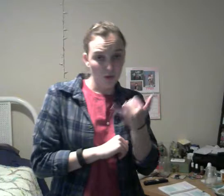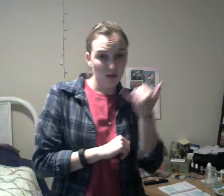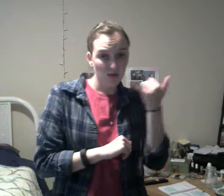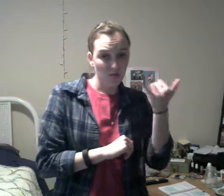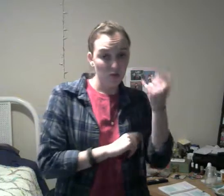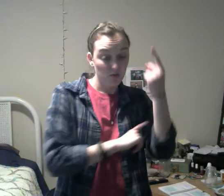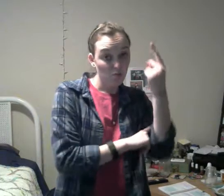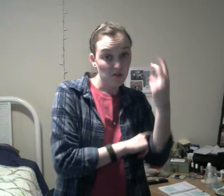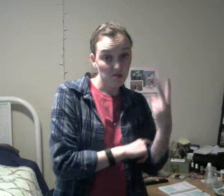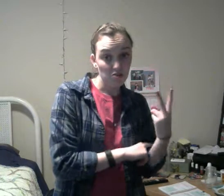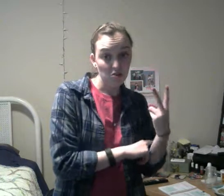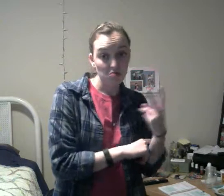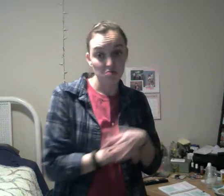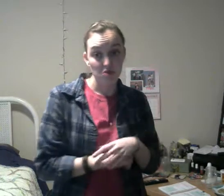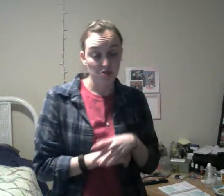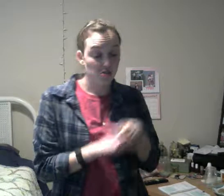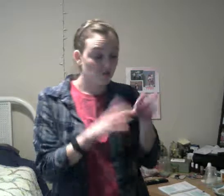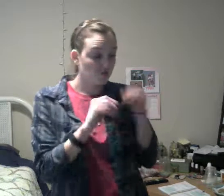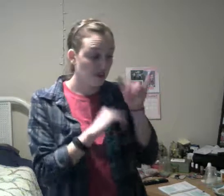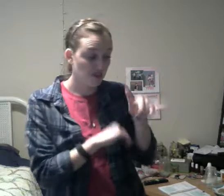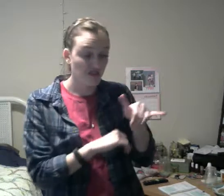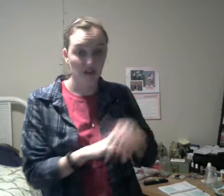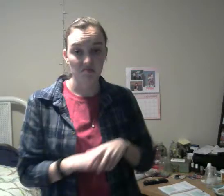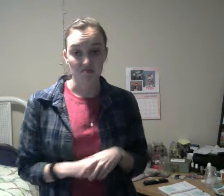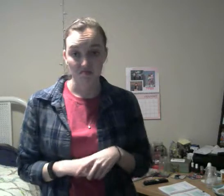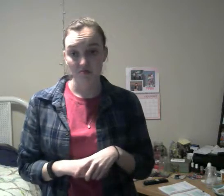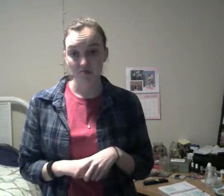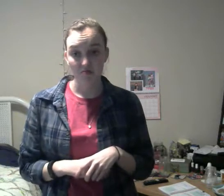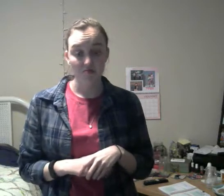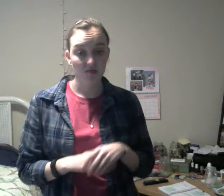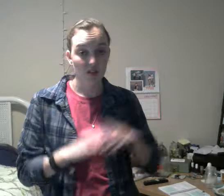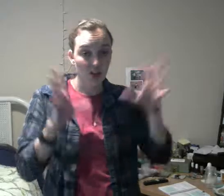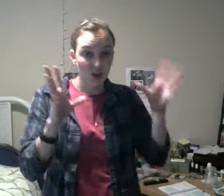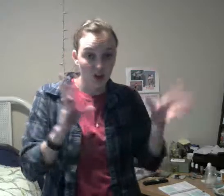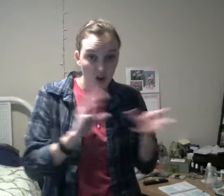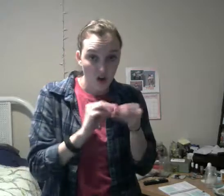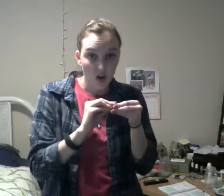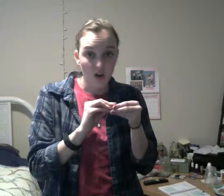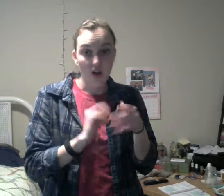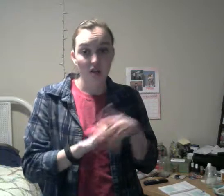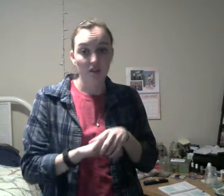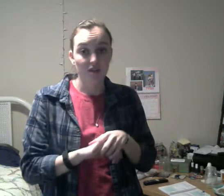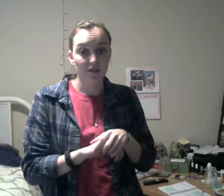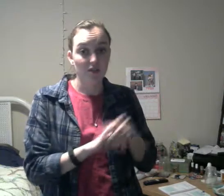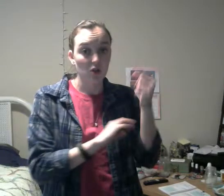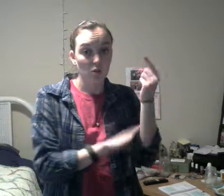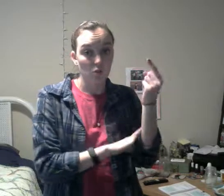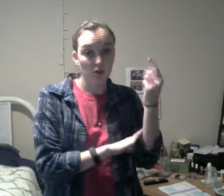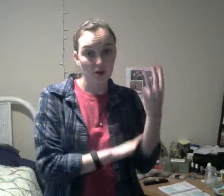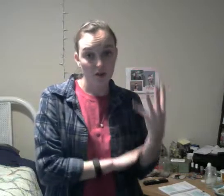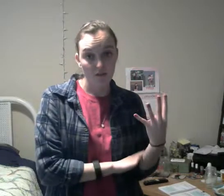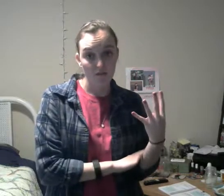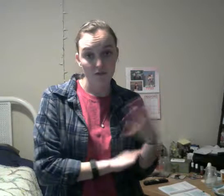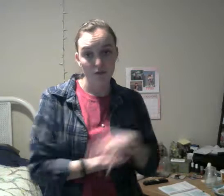in 2 probability that you'd have this for an offspring. And so the whole thing, since we had to have both of those, it'd be 1 in 4. If we go down to this big